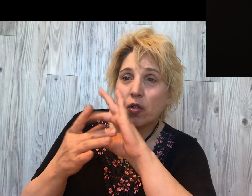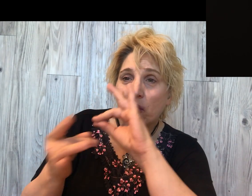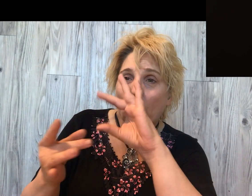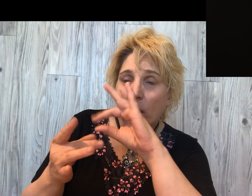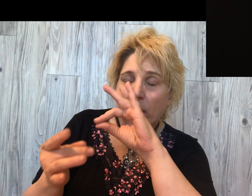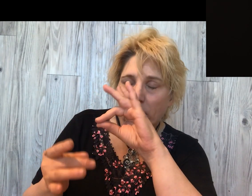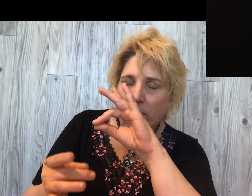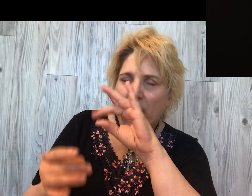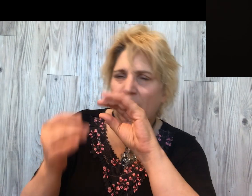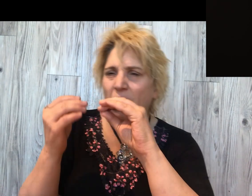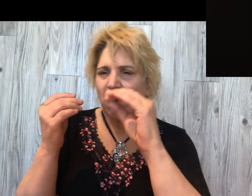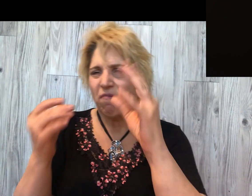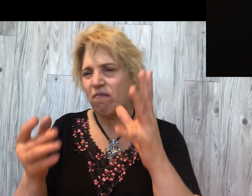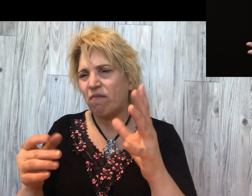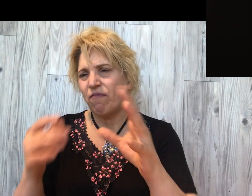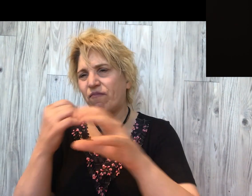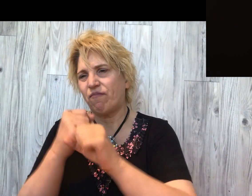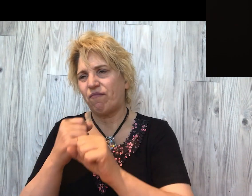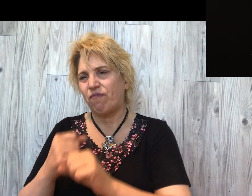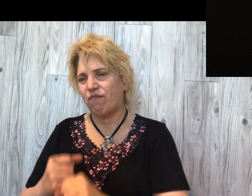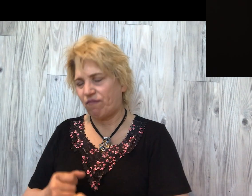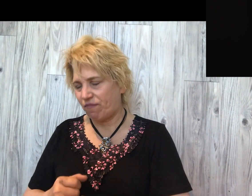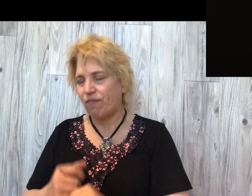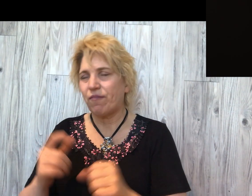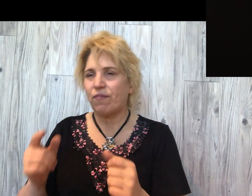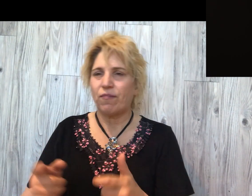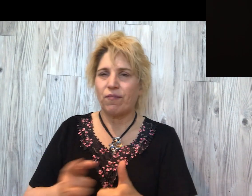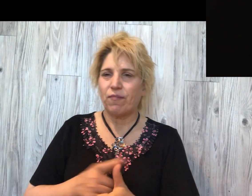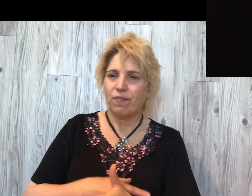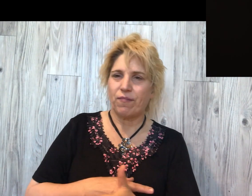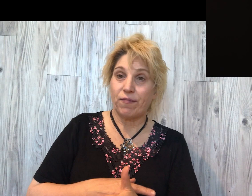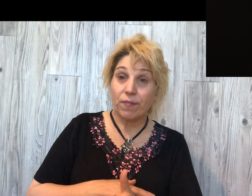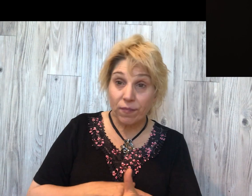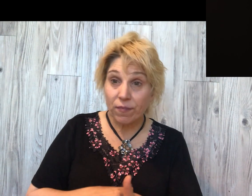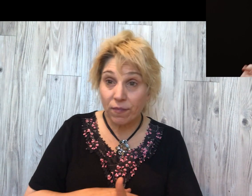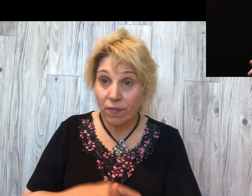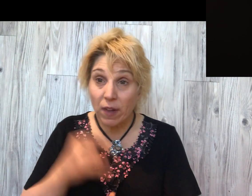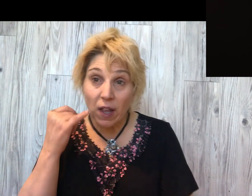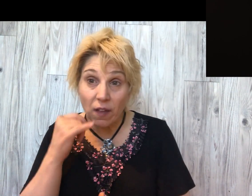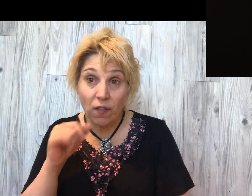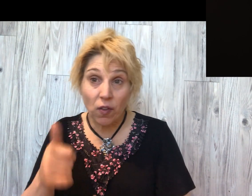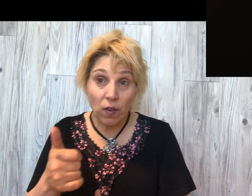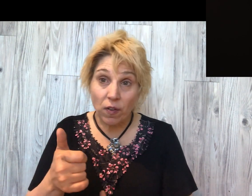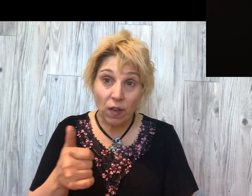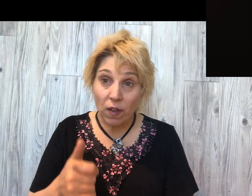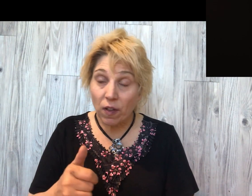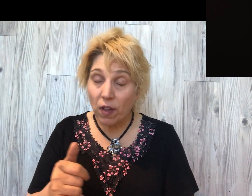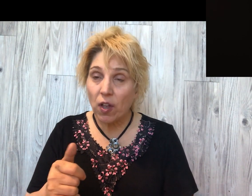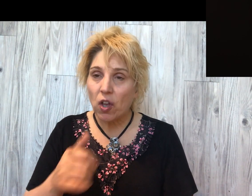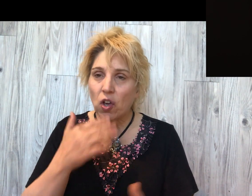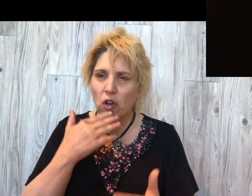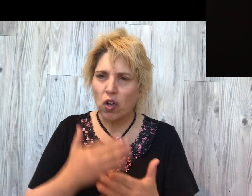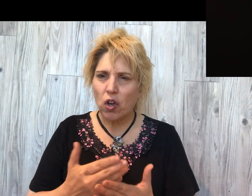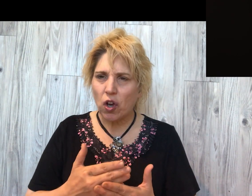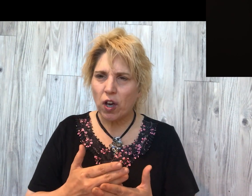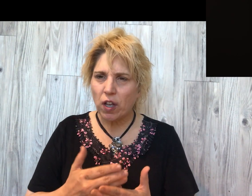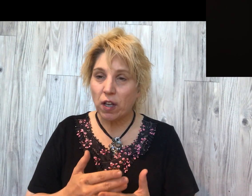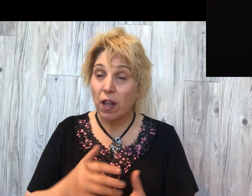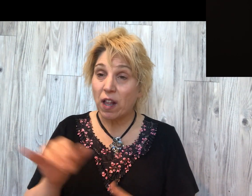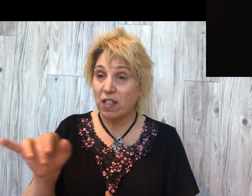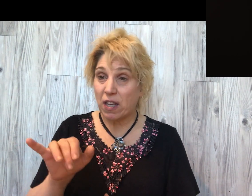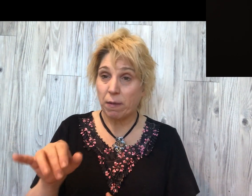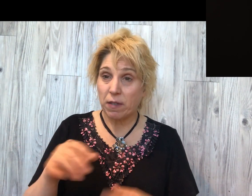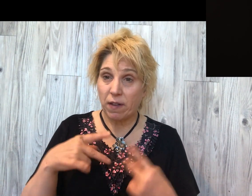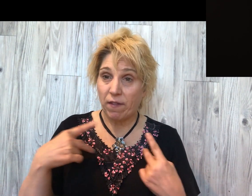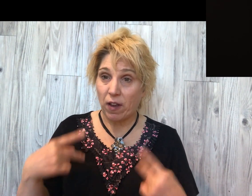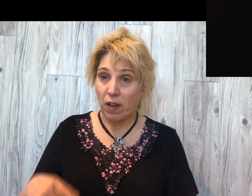handful of takeaways to think about. Four of them, in fact. Here's the first one. If you are a person who's done a lot of good, like the